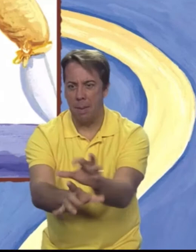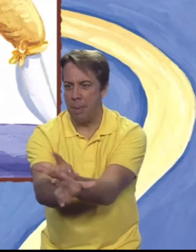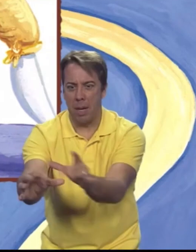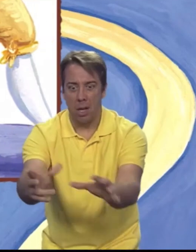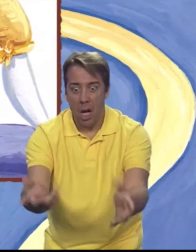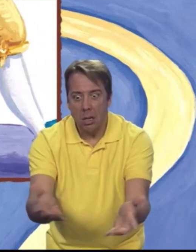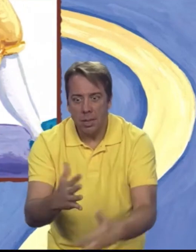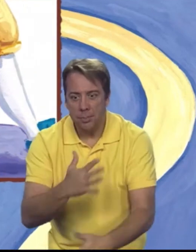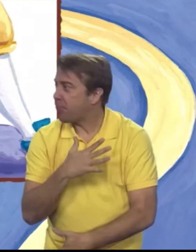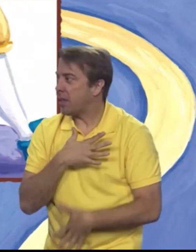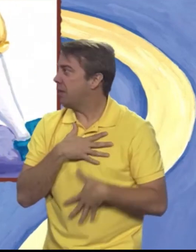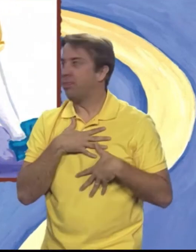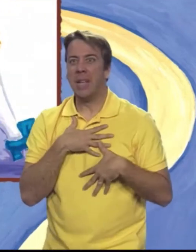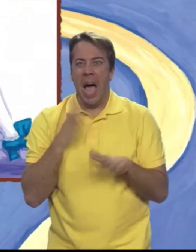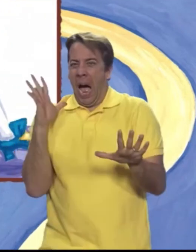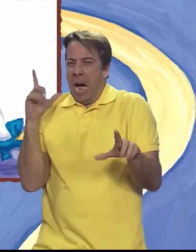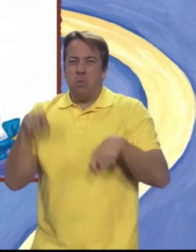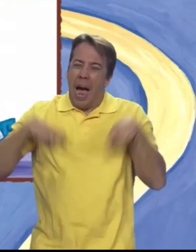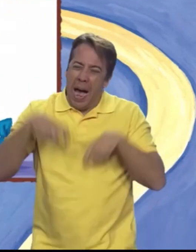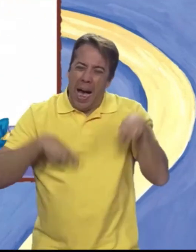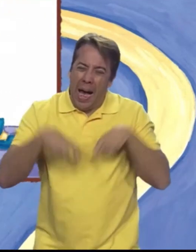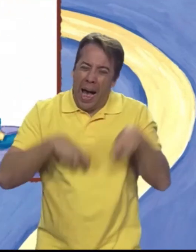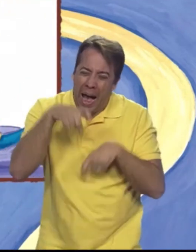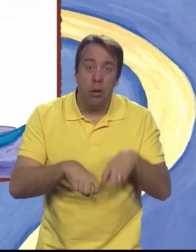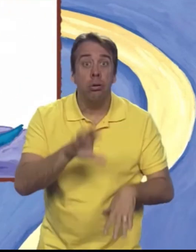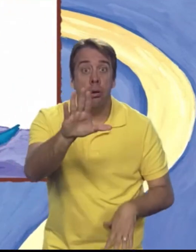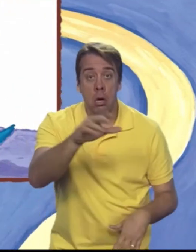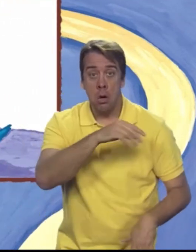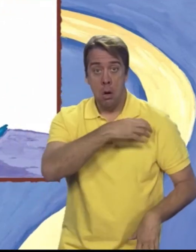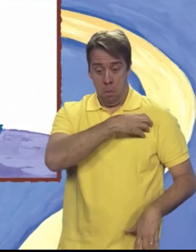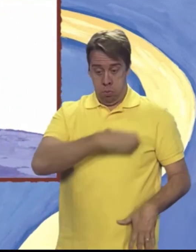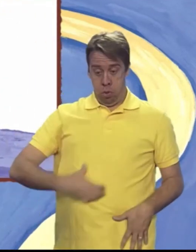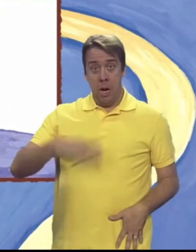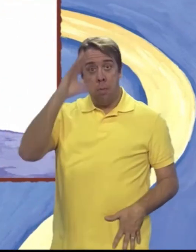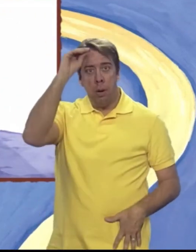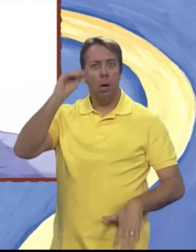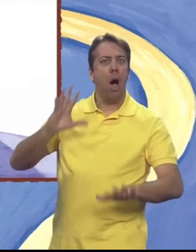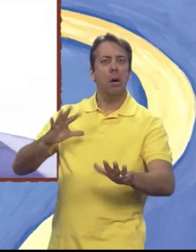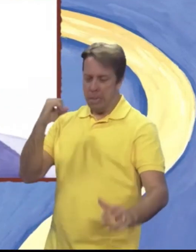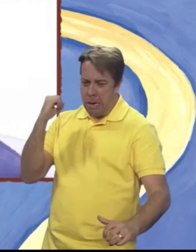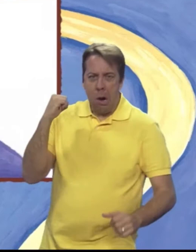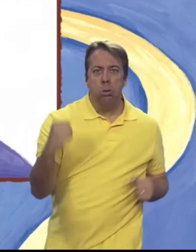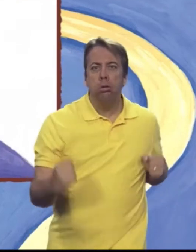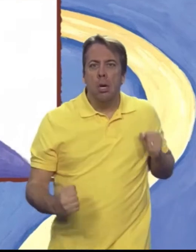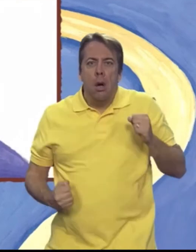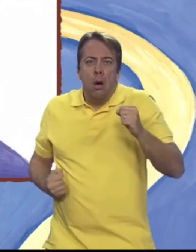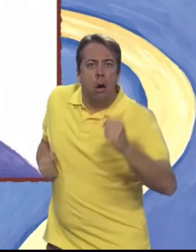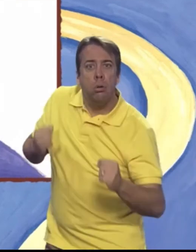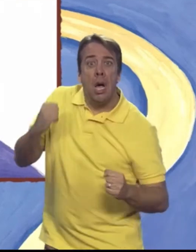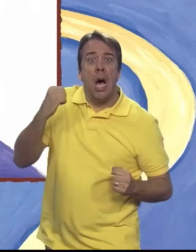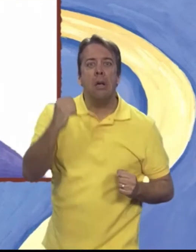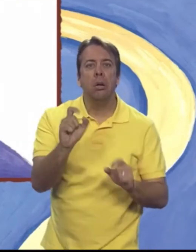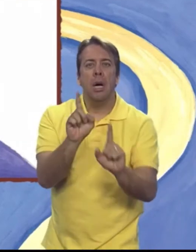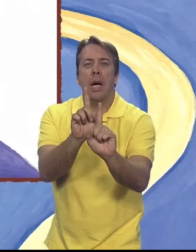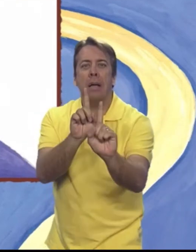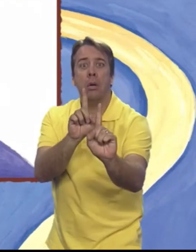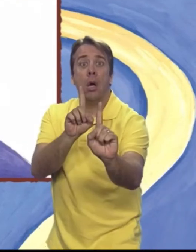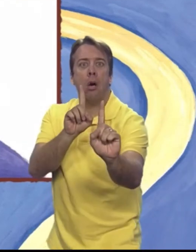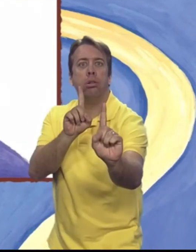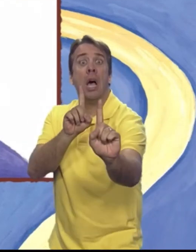The prince chased Cinderella, but could not keep up. He stopped at the palace gates to pick up one of the precious glass